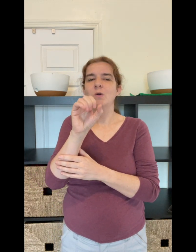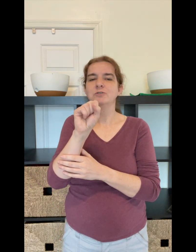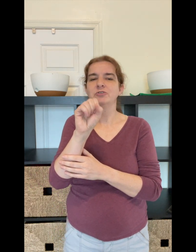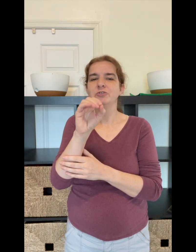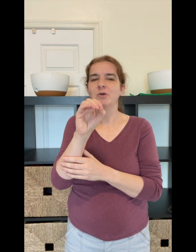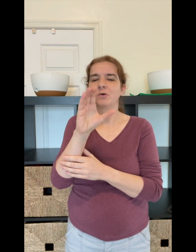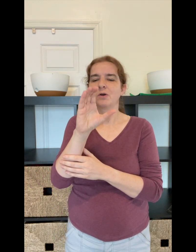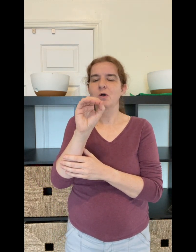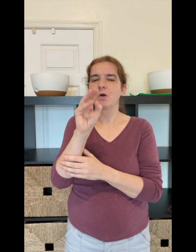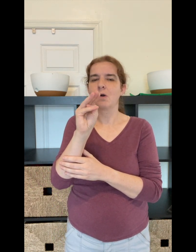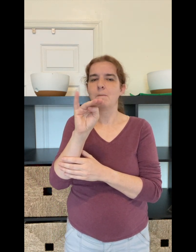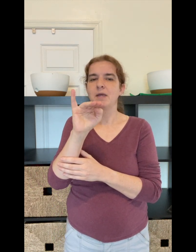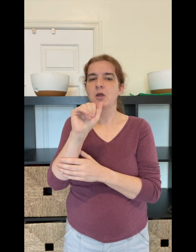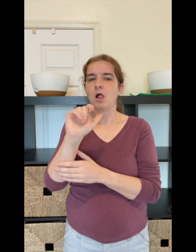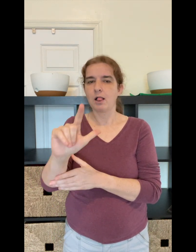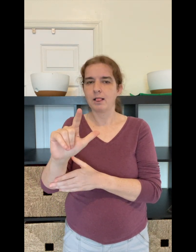okay, nosocomial